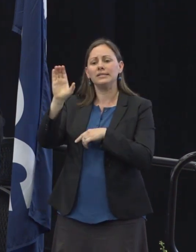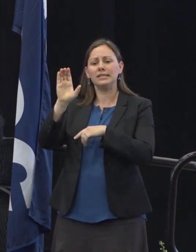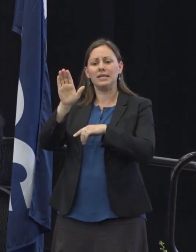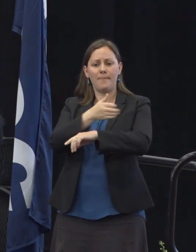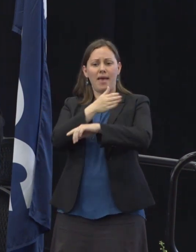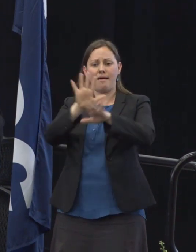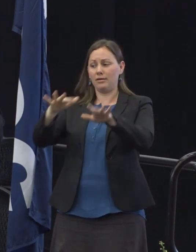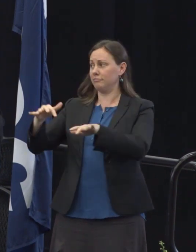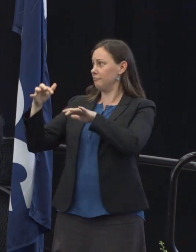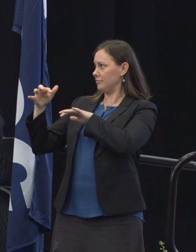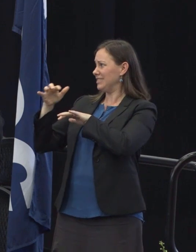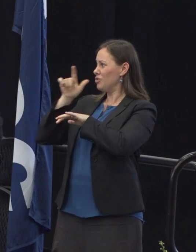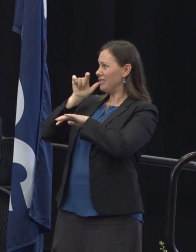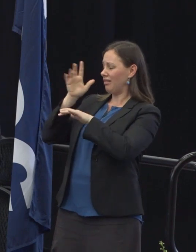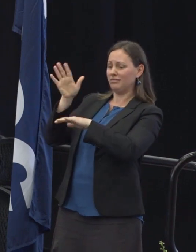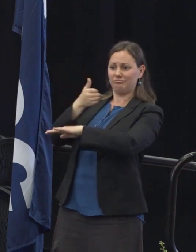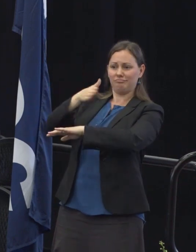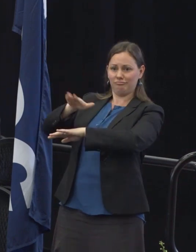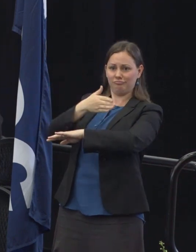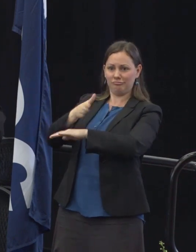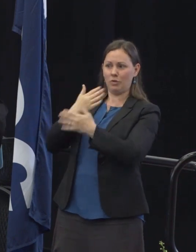this afternoon.